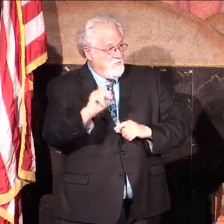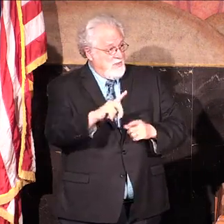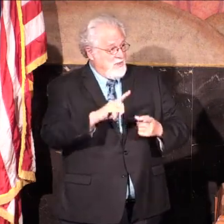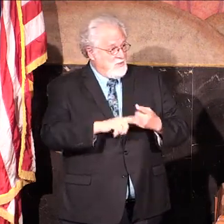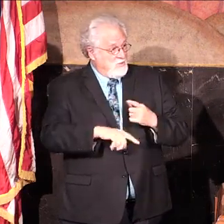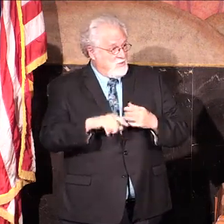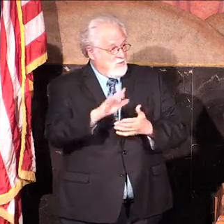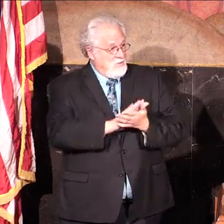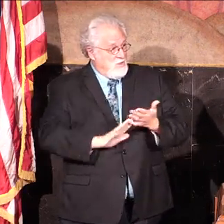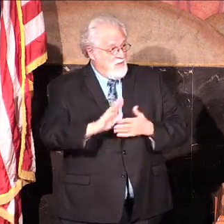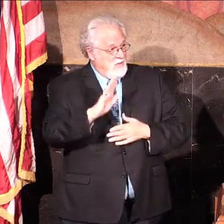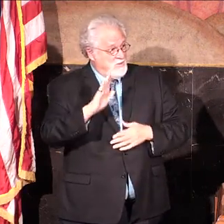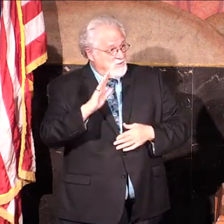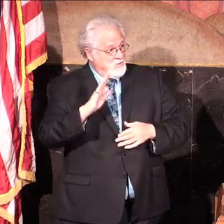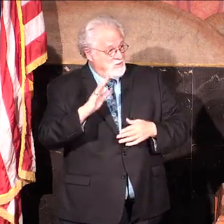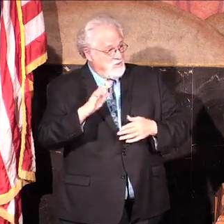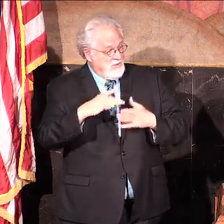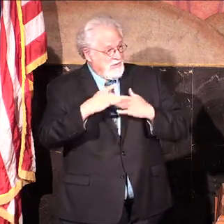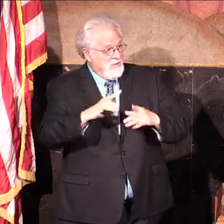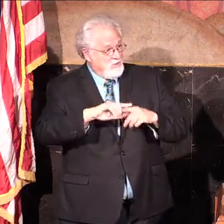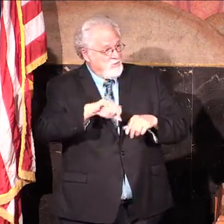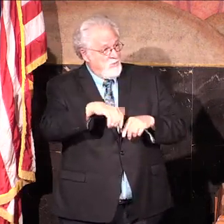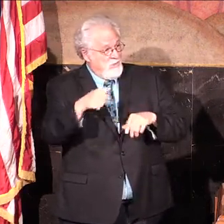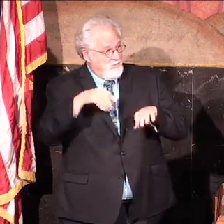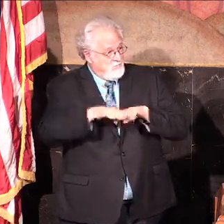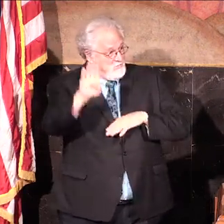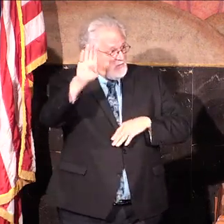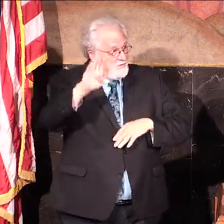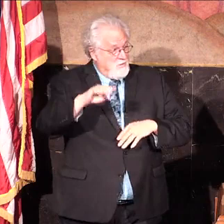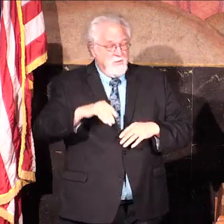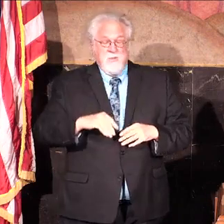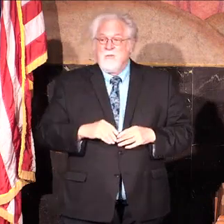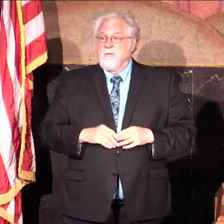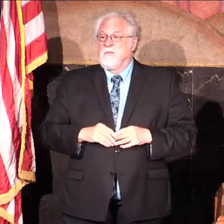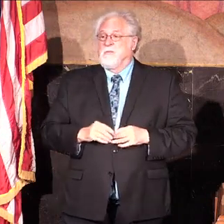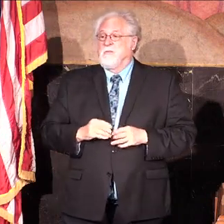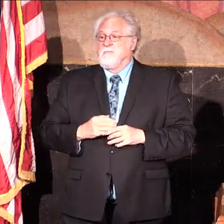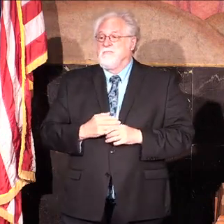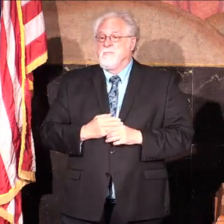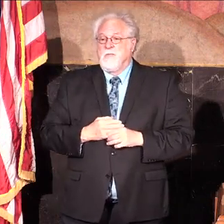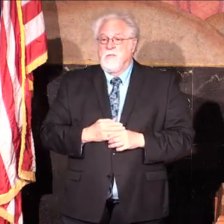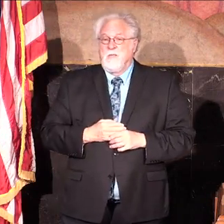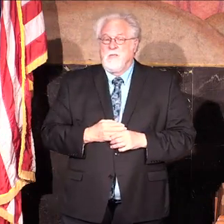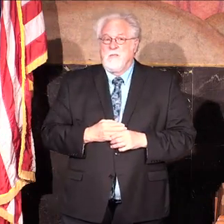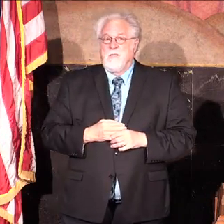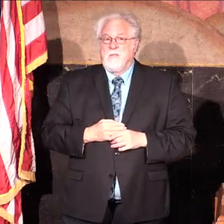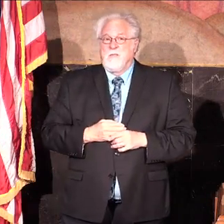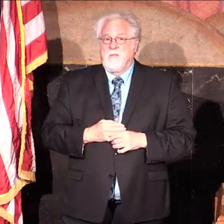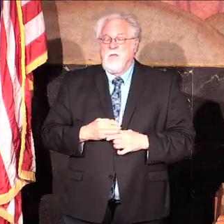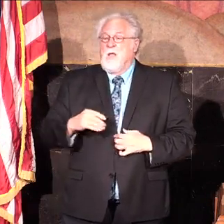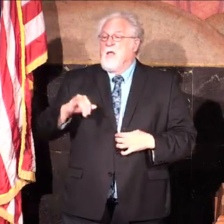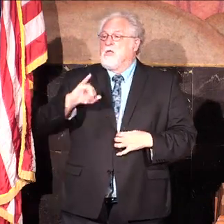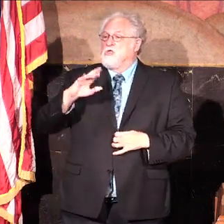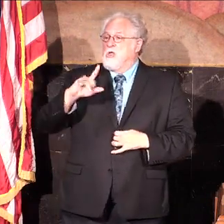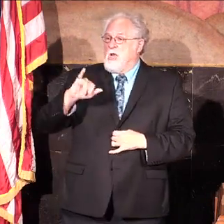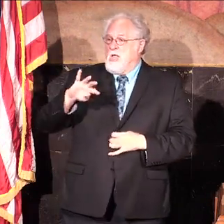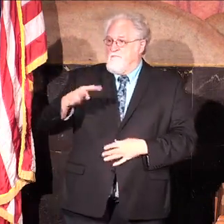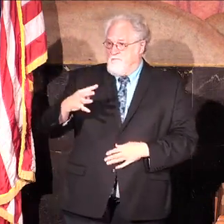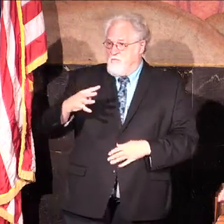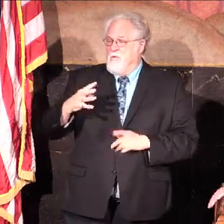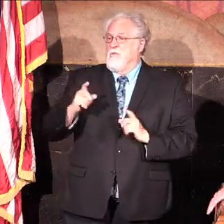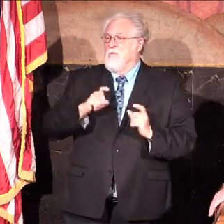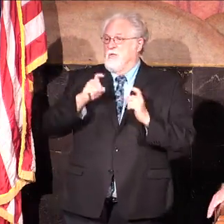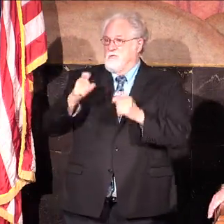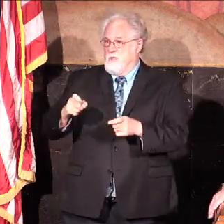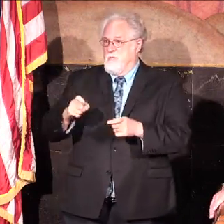also, lead to another spike? Yeah, and look, the 4th of July may have contributed.